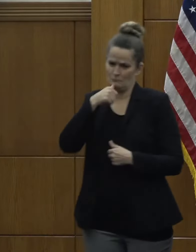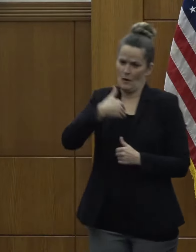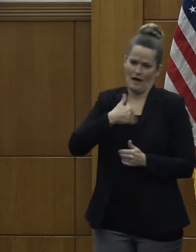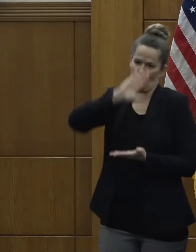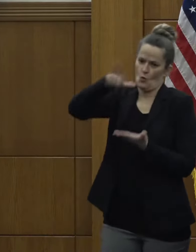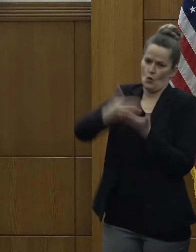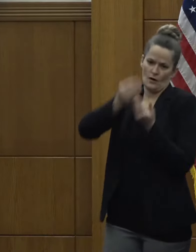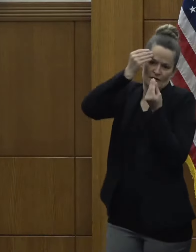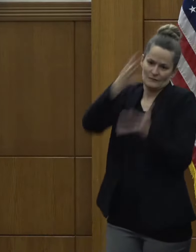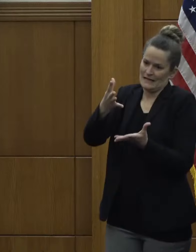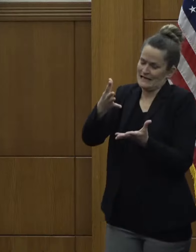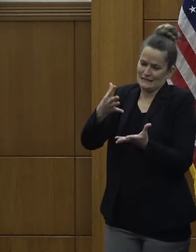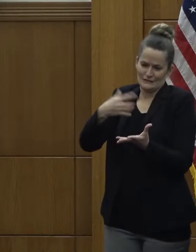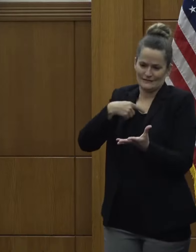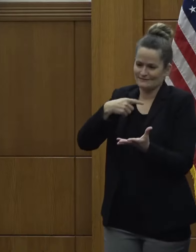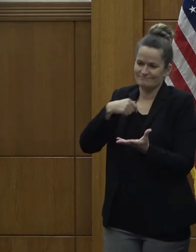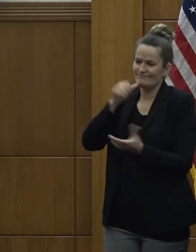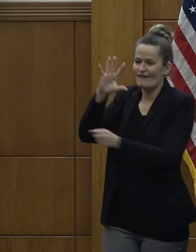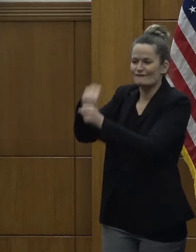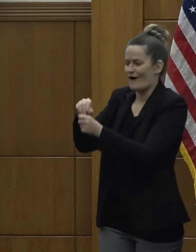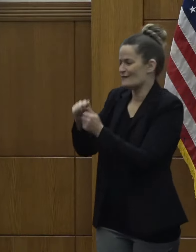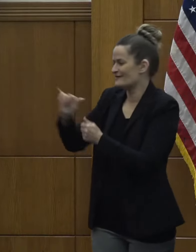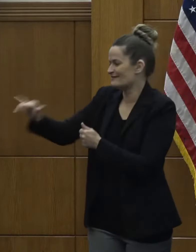not hear any of the reasons why.